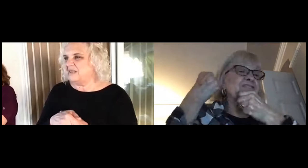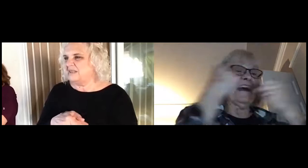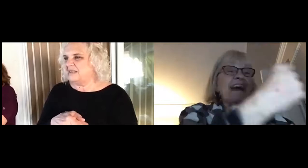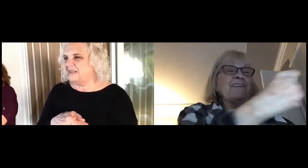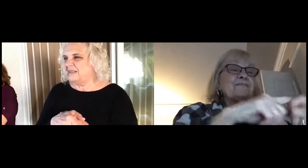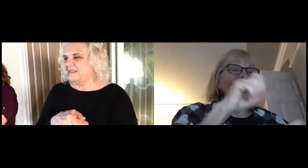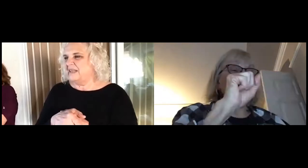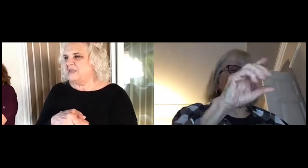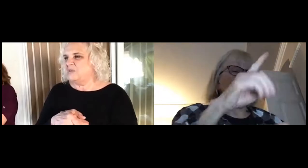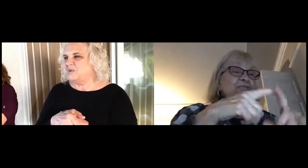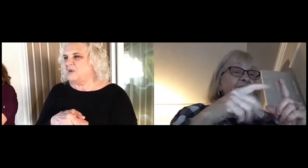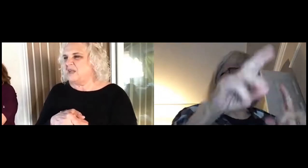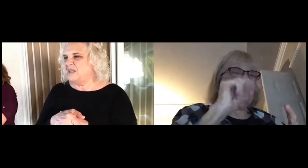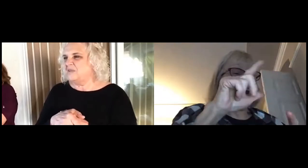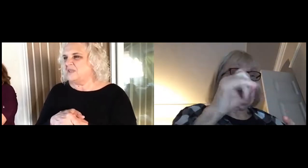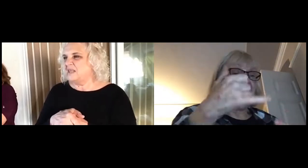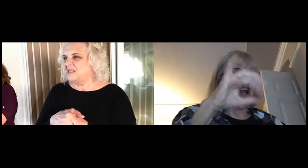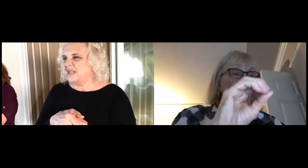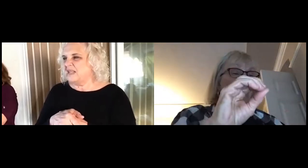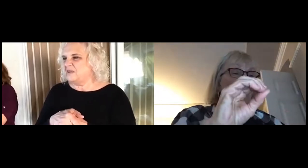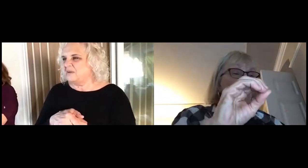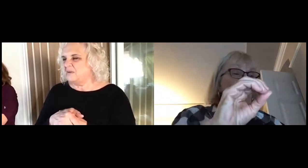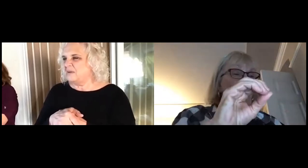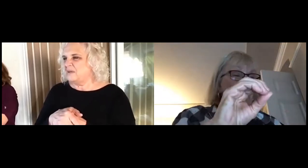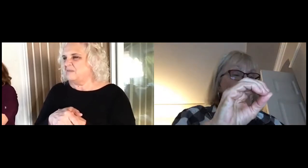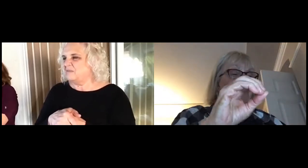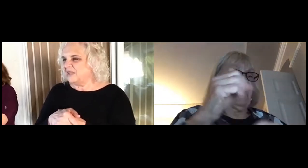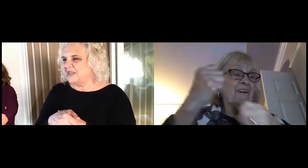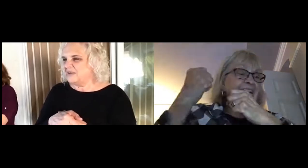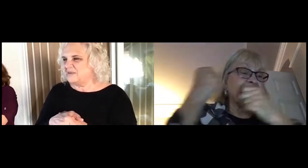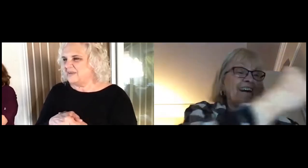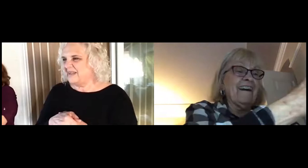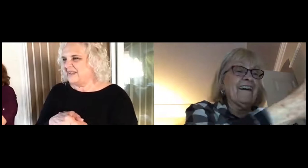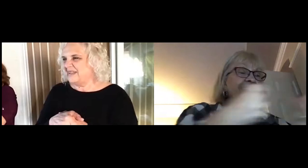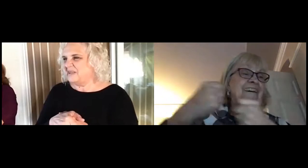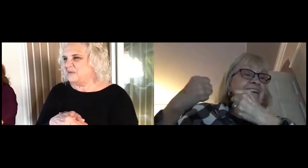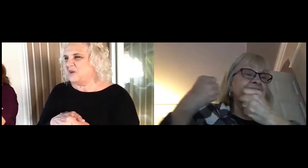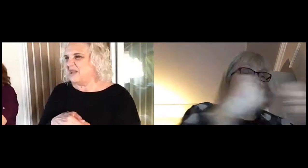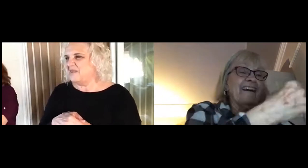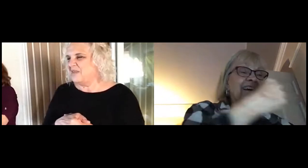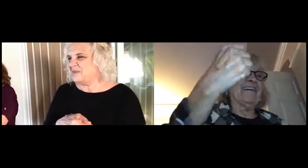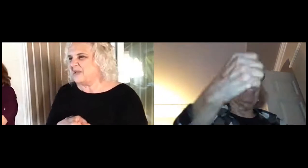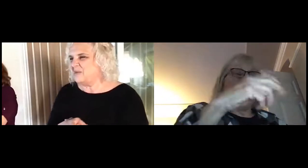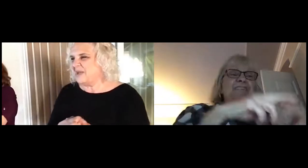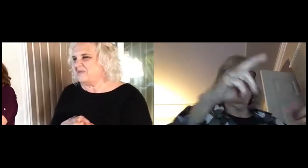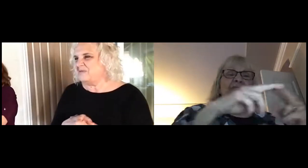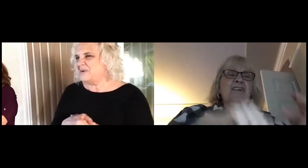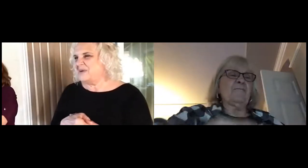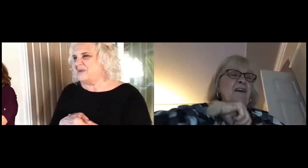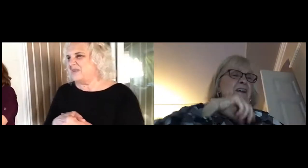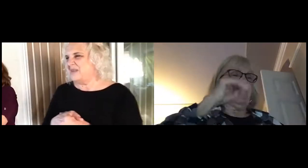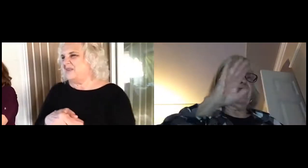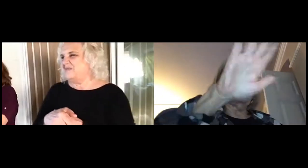dating, he would drive to San Diego from Vallejo, and he would drive all that way back and